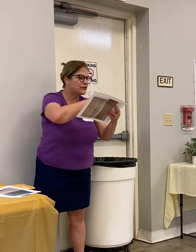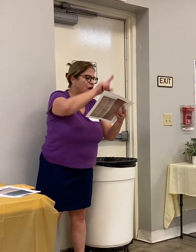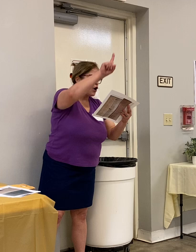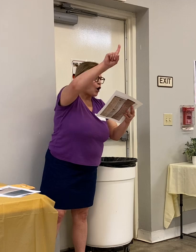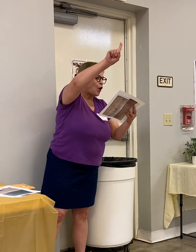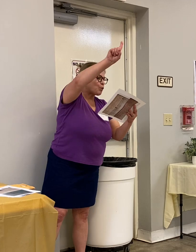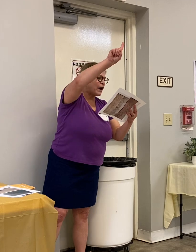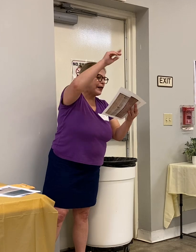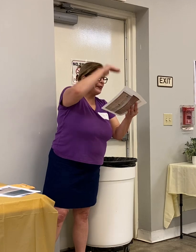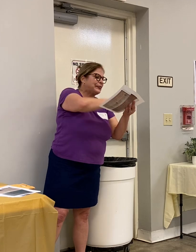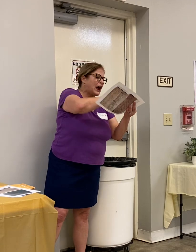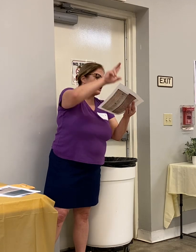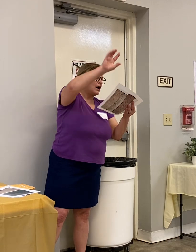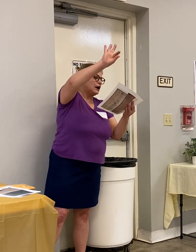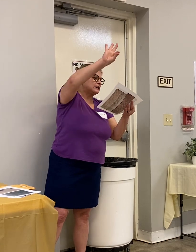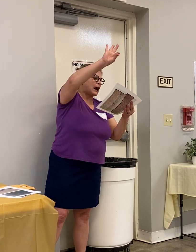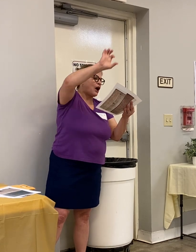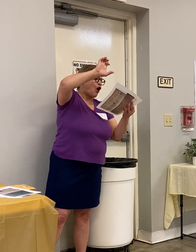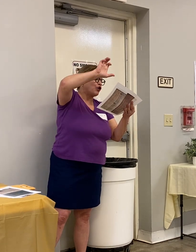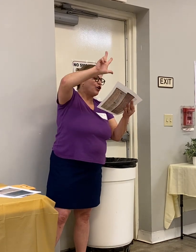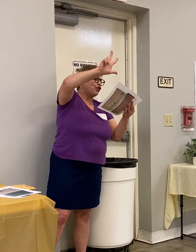with names. There was